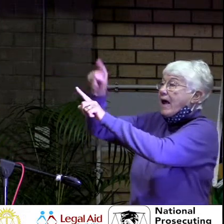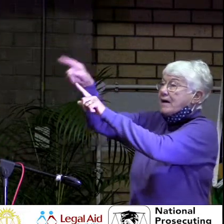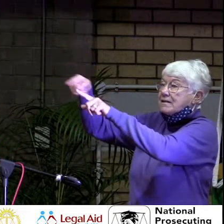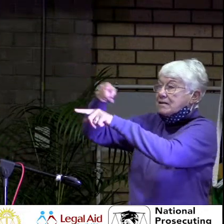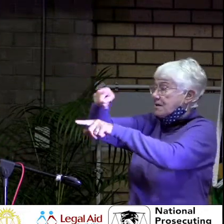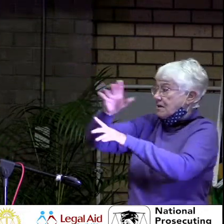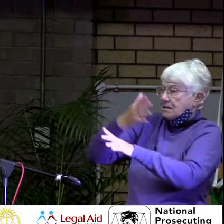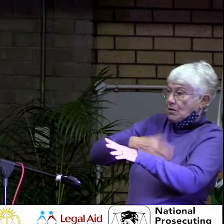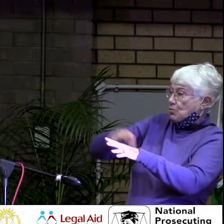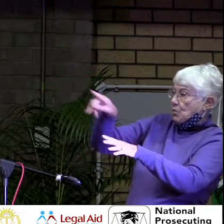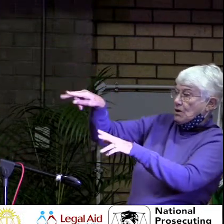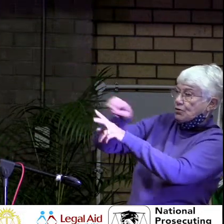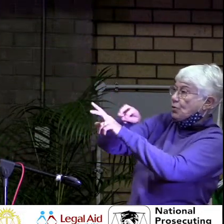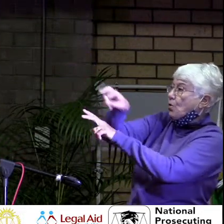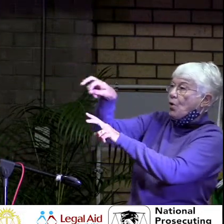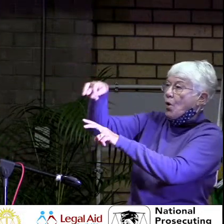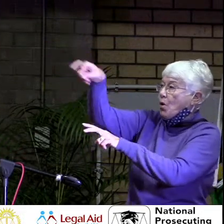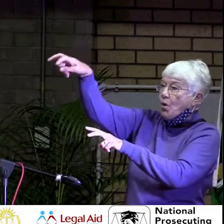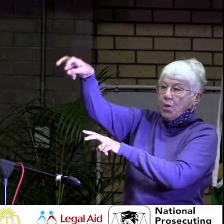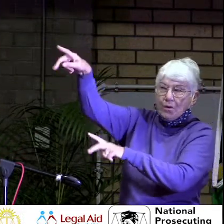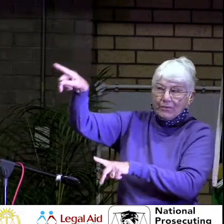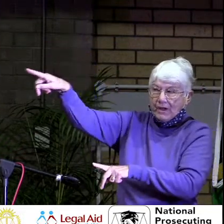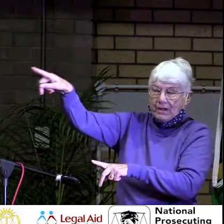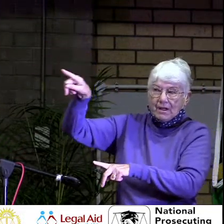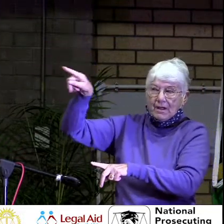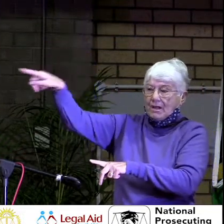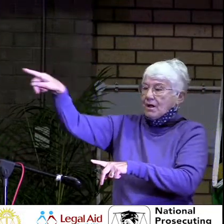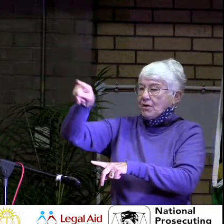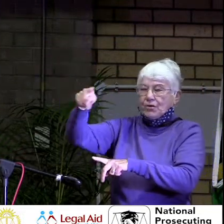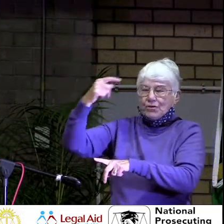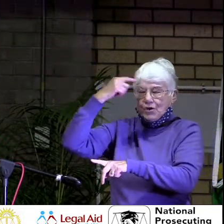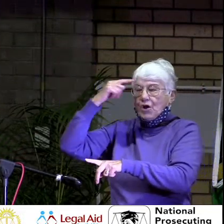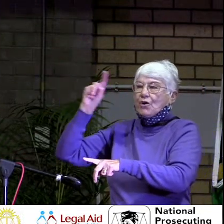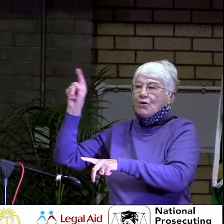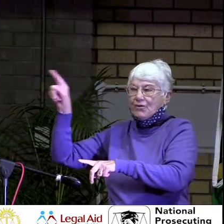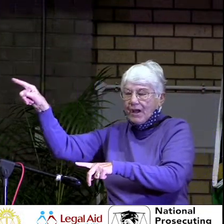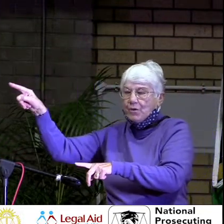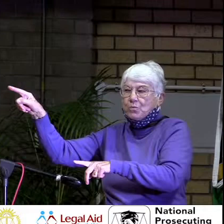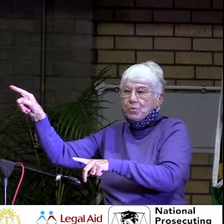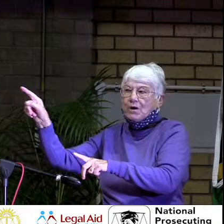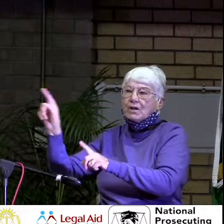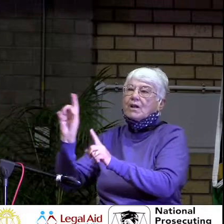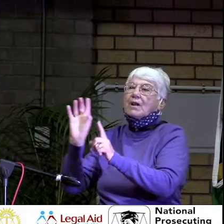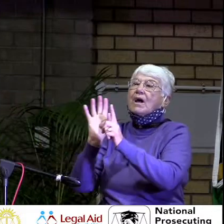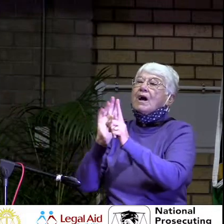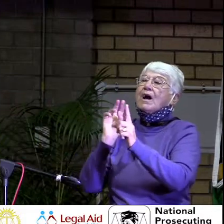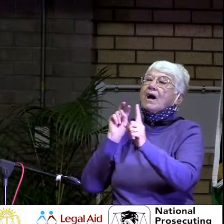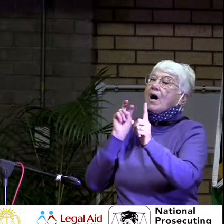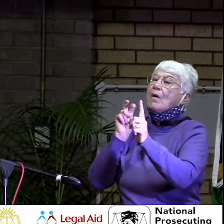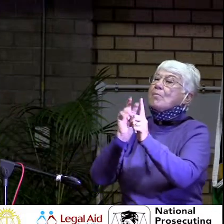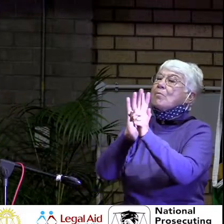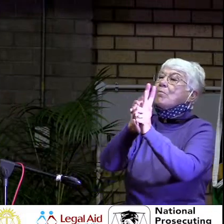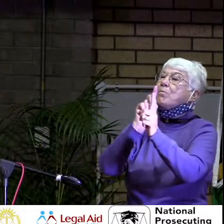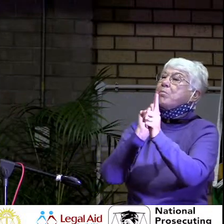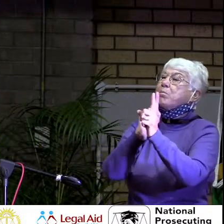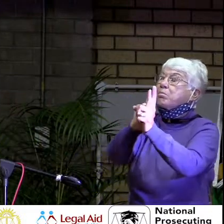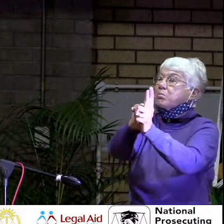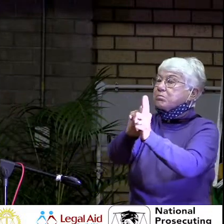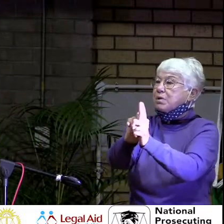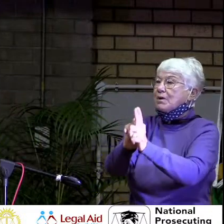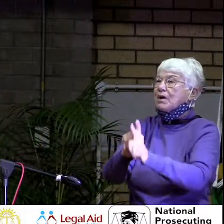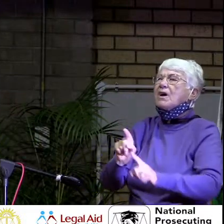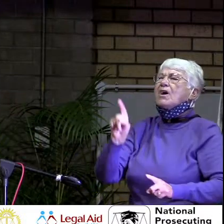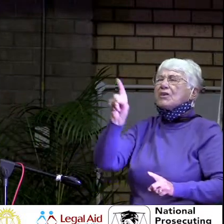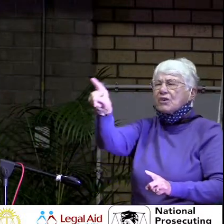are, so if you see them approaching you, you can avoid them. I'm sure you know where the drug dealers are.